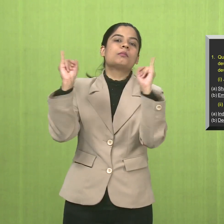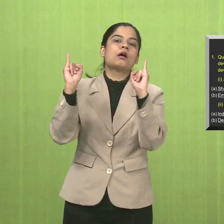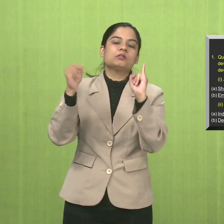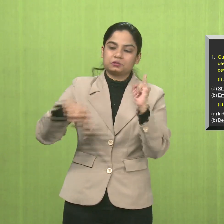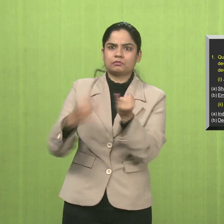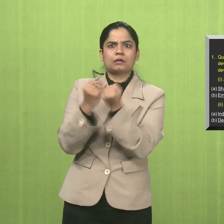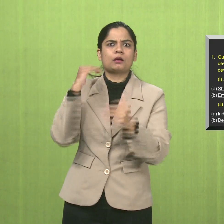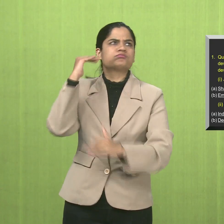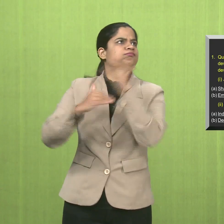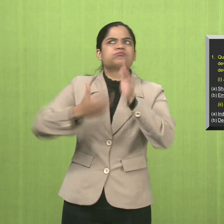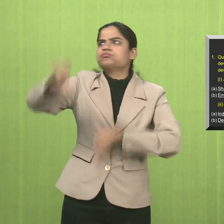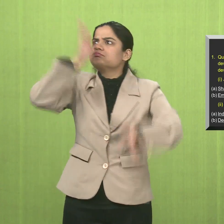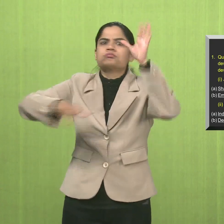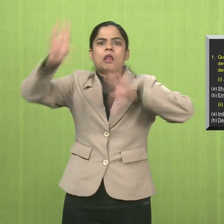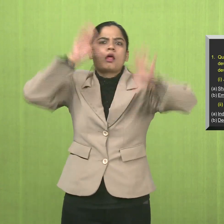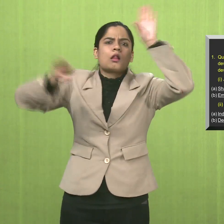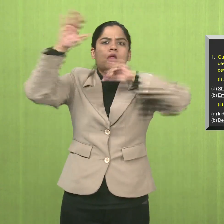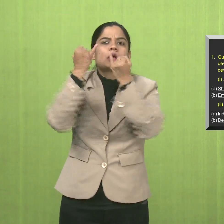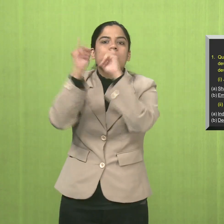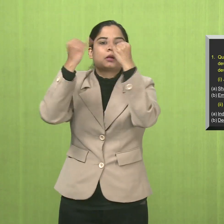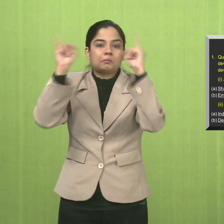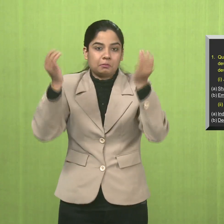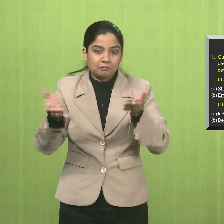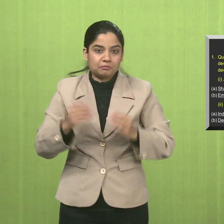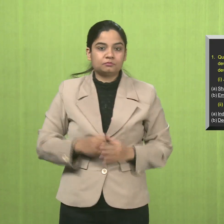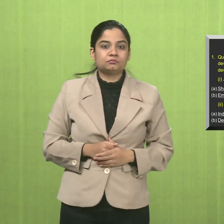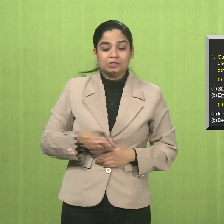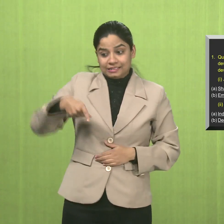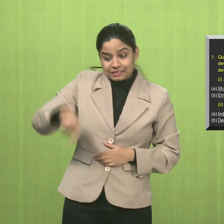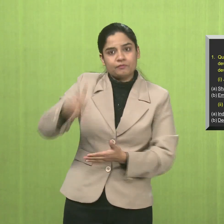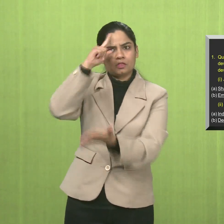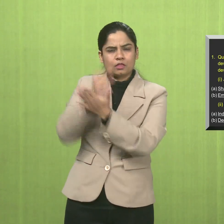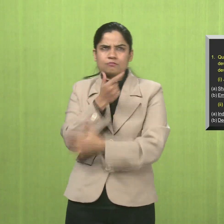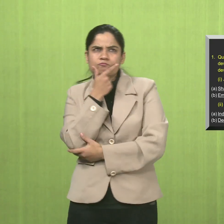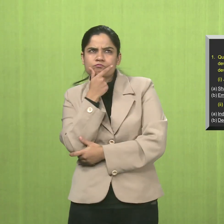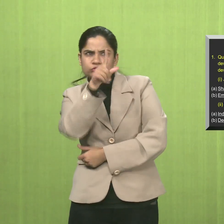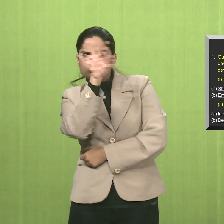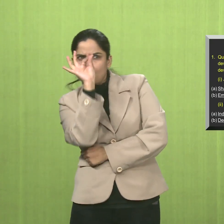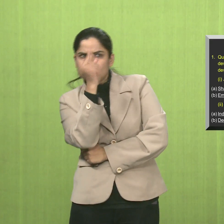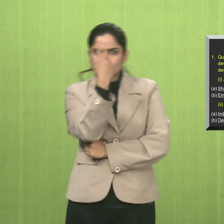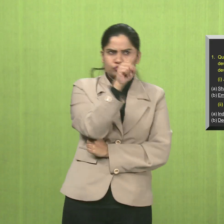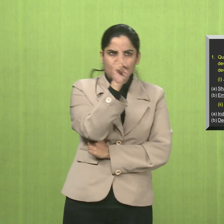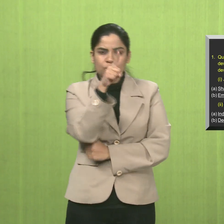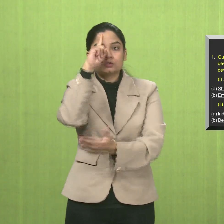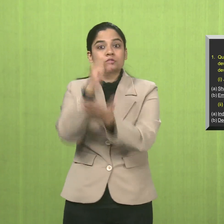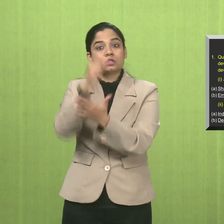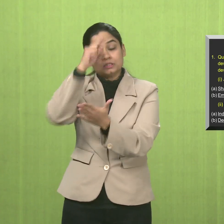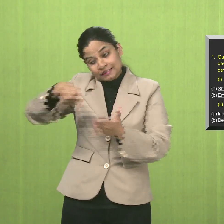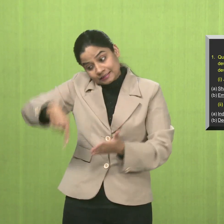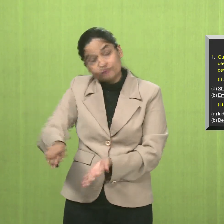independence. Children are independent compared to joint families and they have the decision making also. They